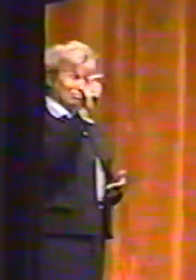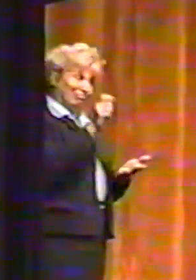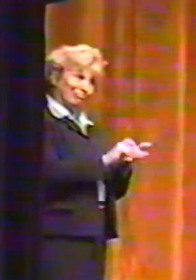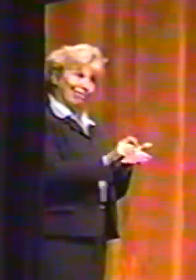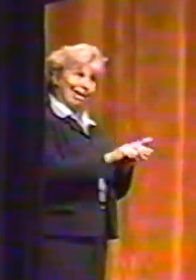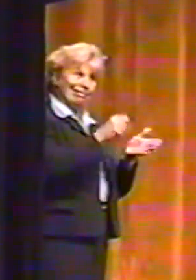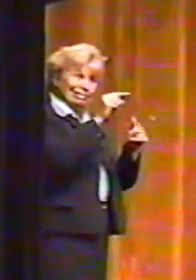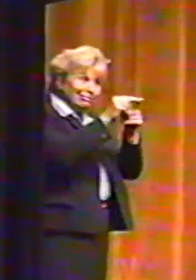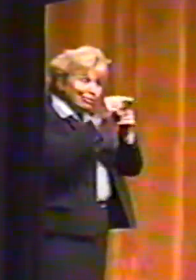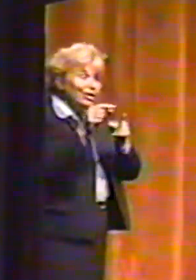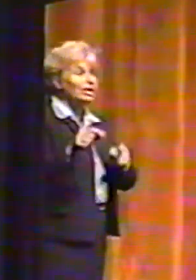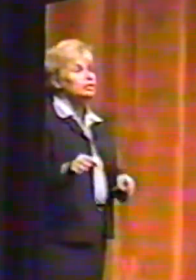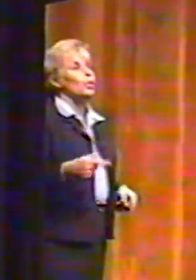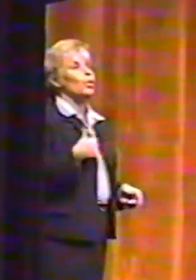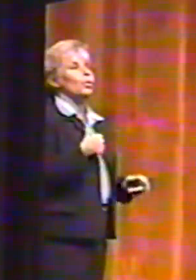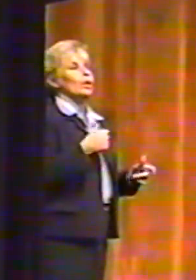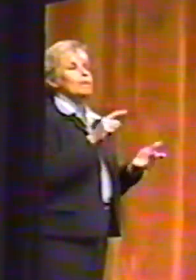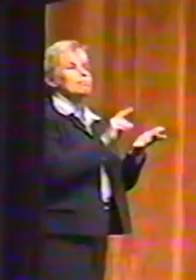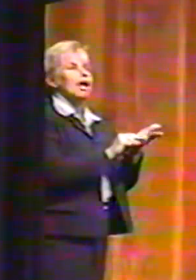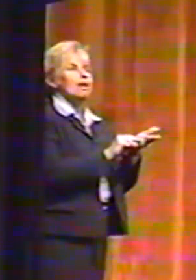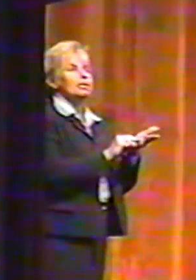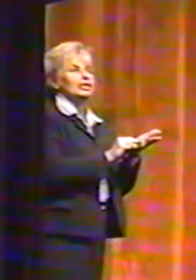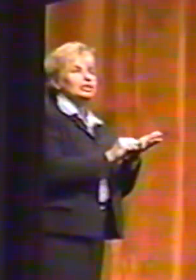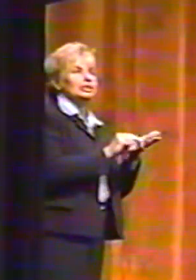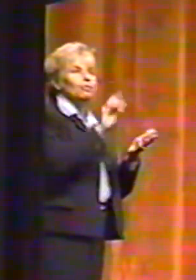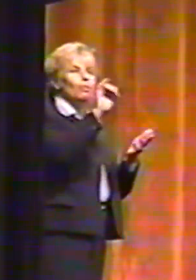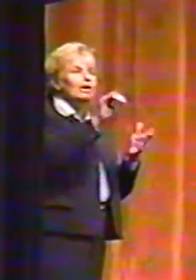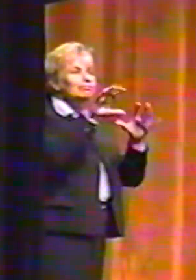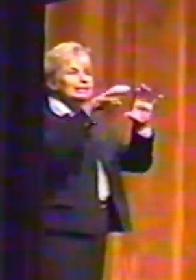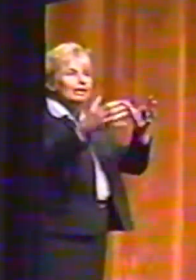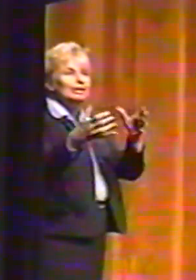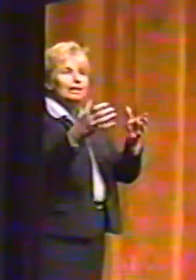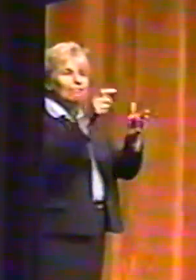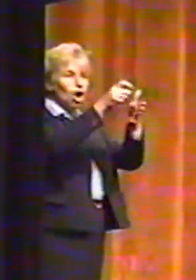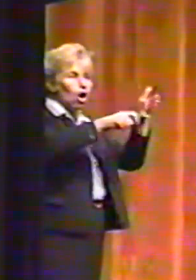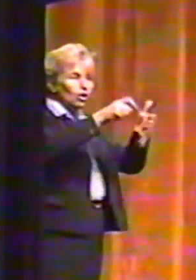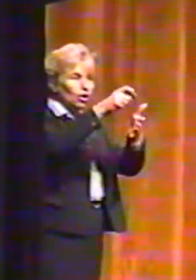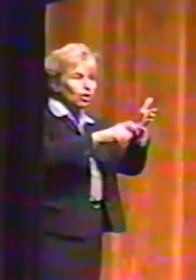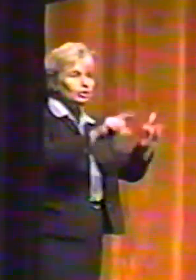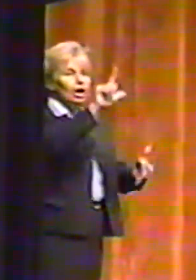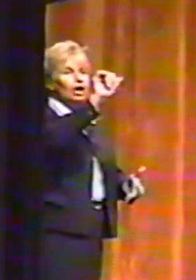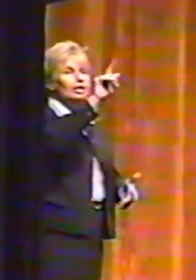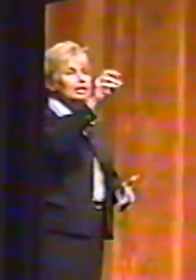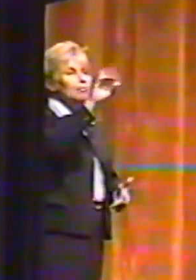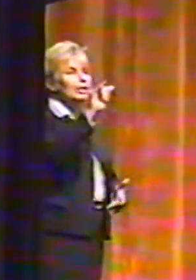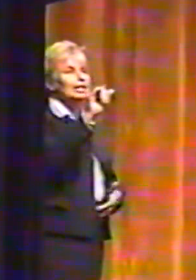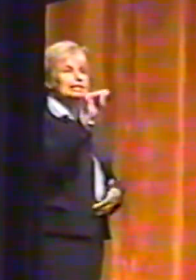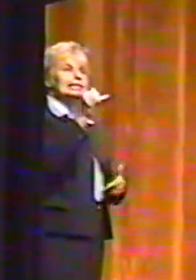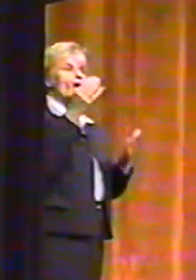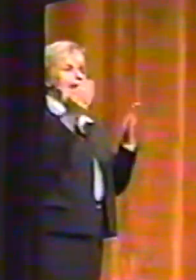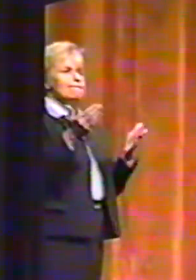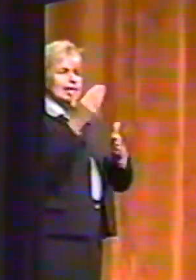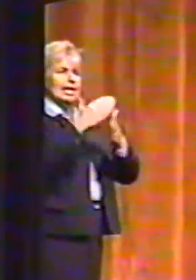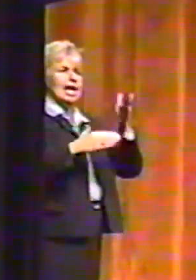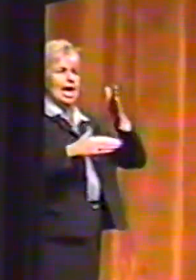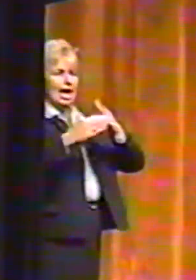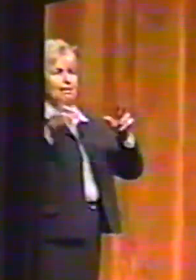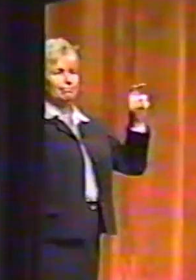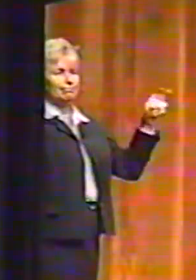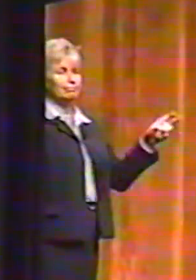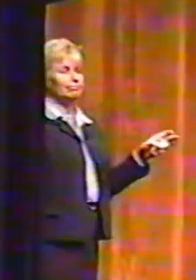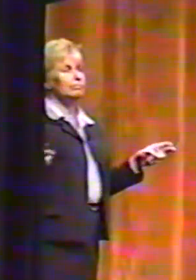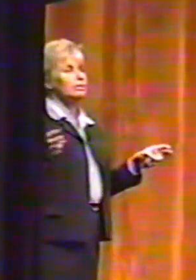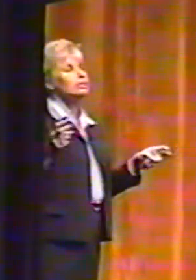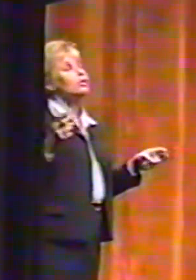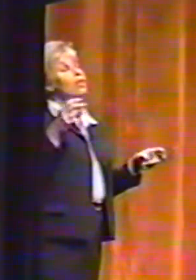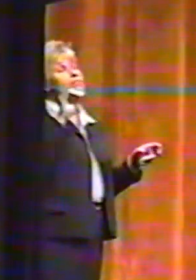called Liberty's Heavy Hand. It ran for 6 days, and this is some of what we found. We